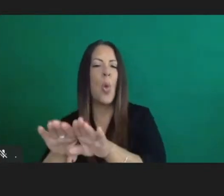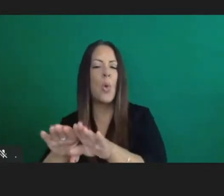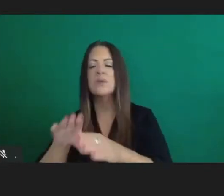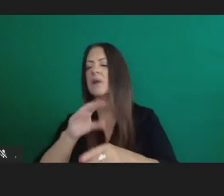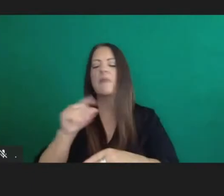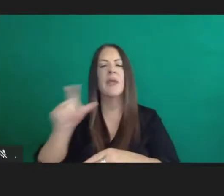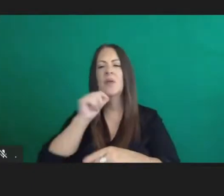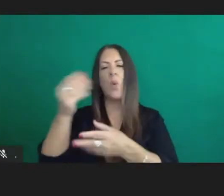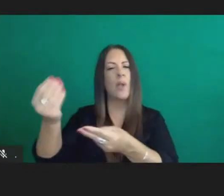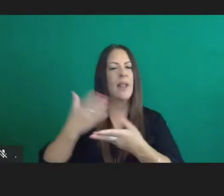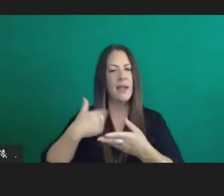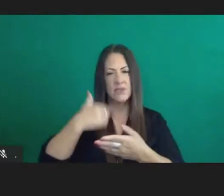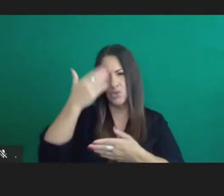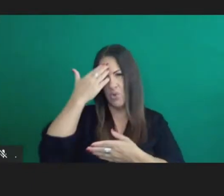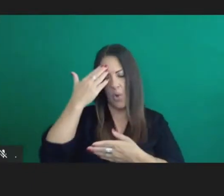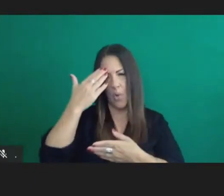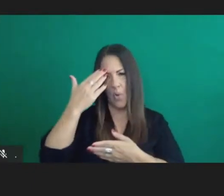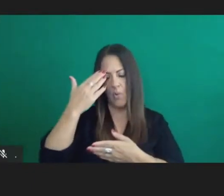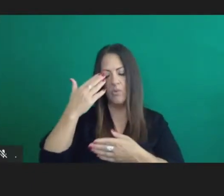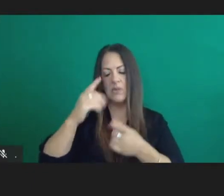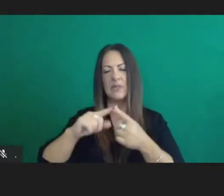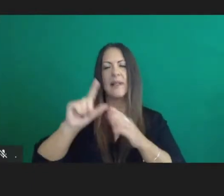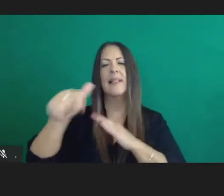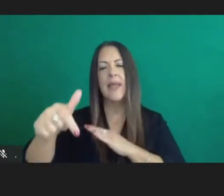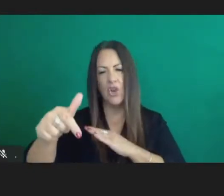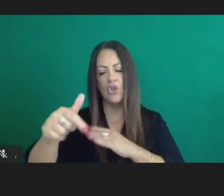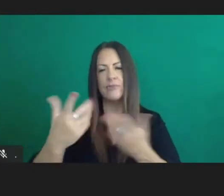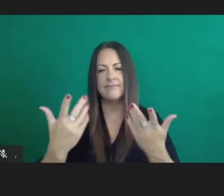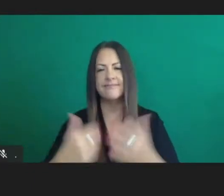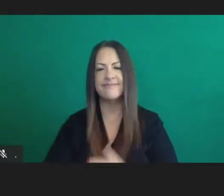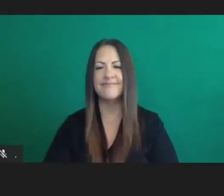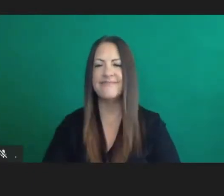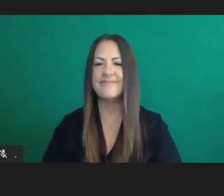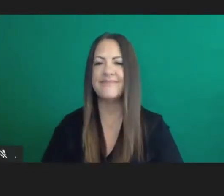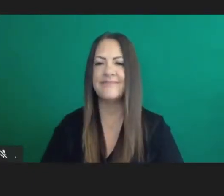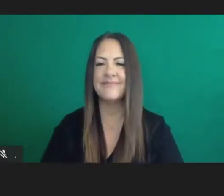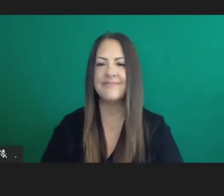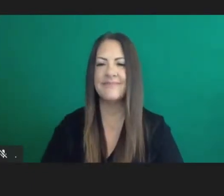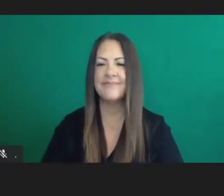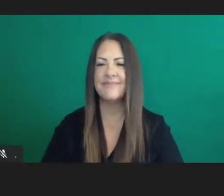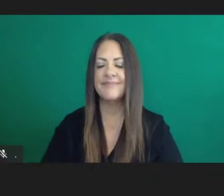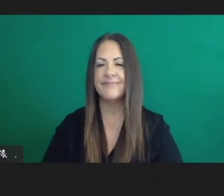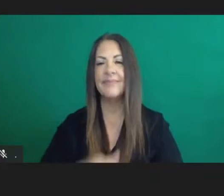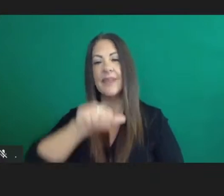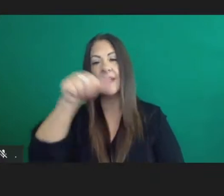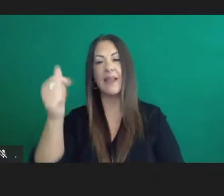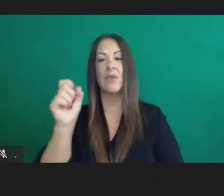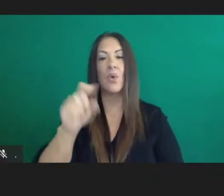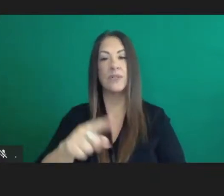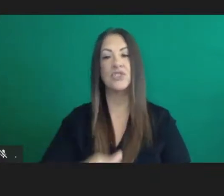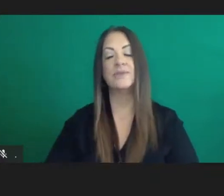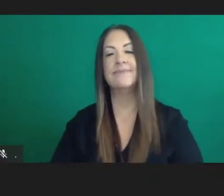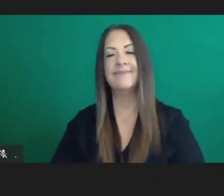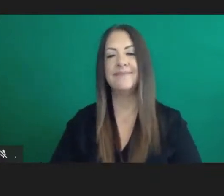see that number come in nearly as fast. Melody Gutierrez, the Los Angeles Times.